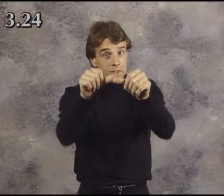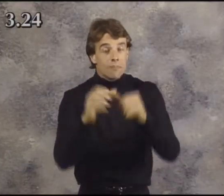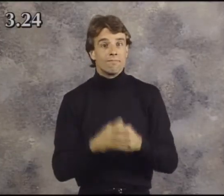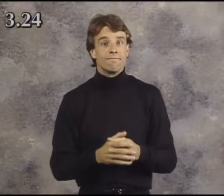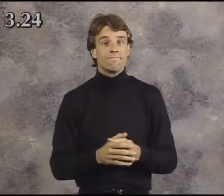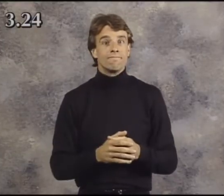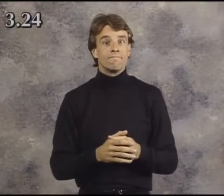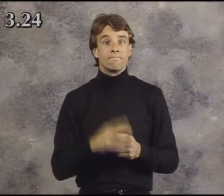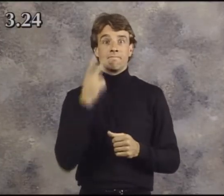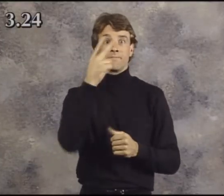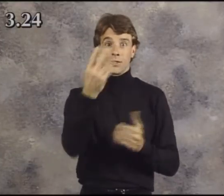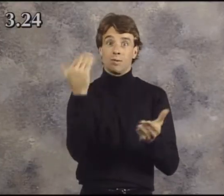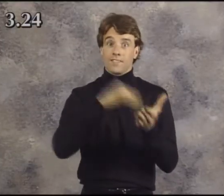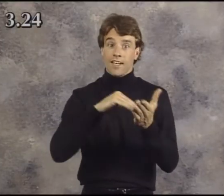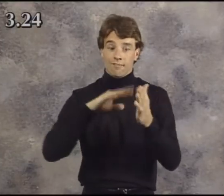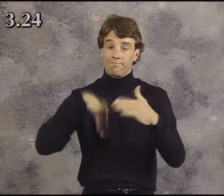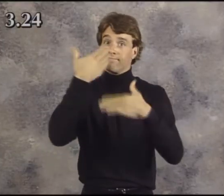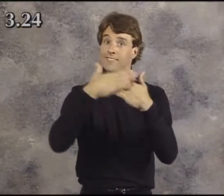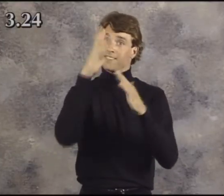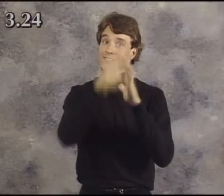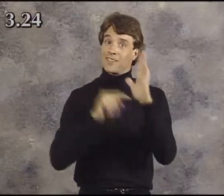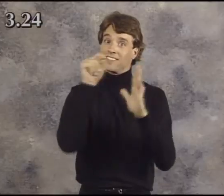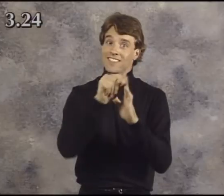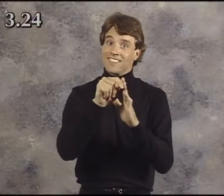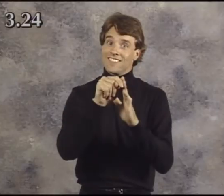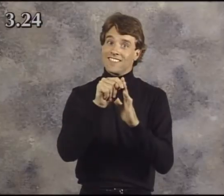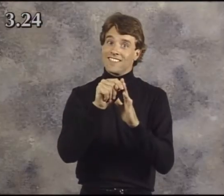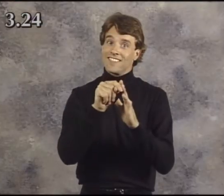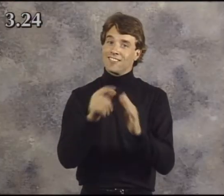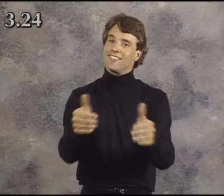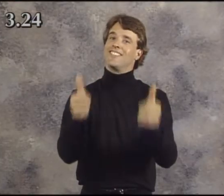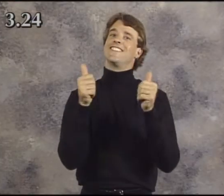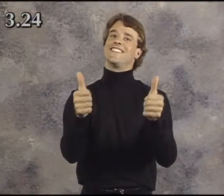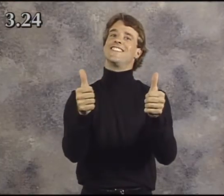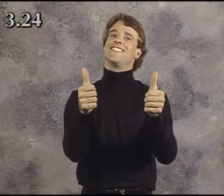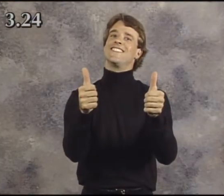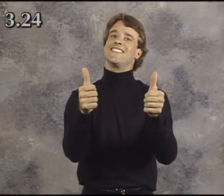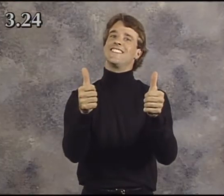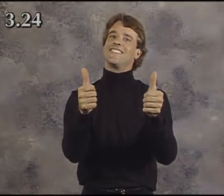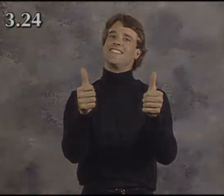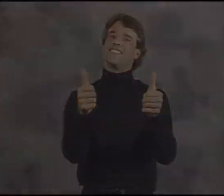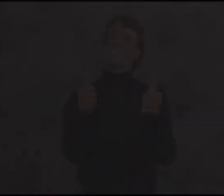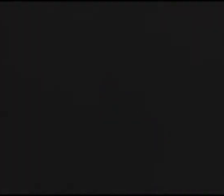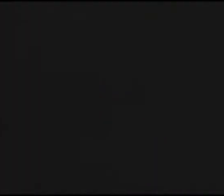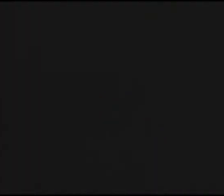wonderfully, and do keep it up. See you again on the next videotape. Good luck.